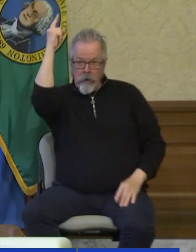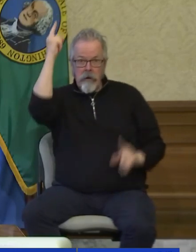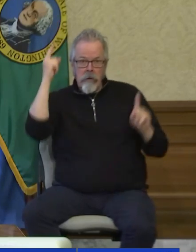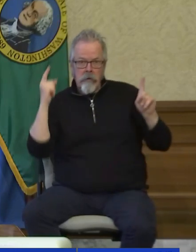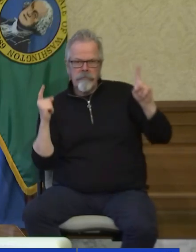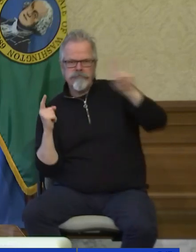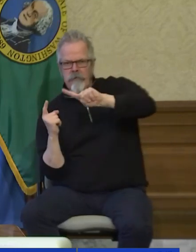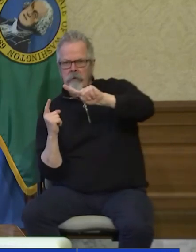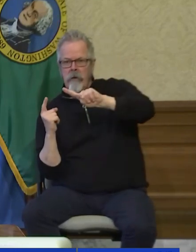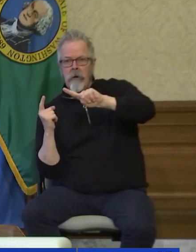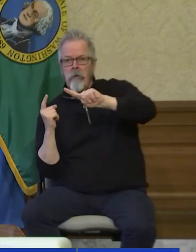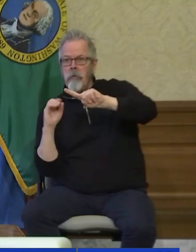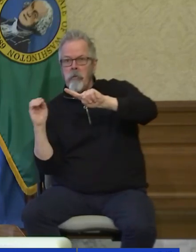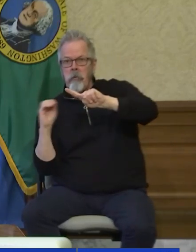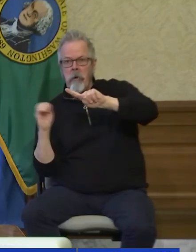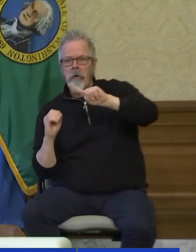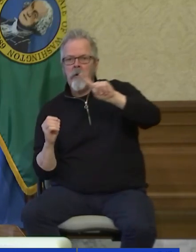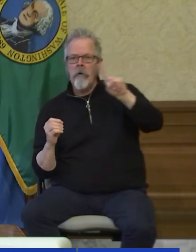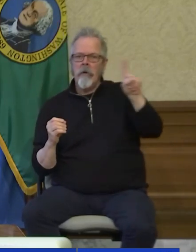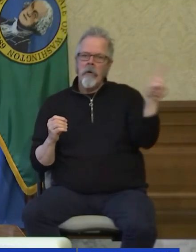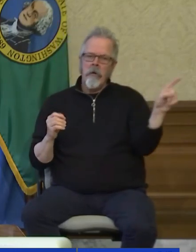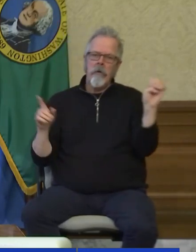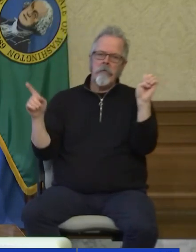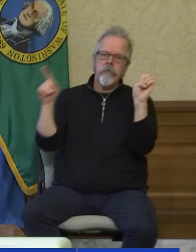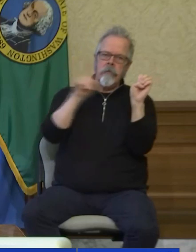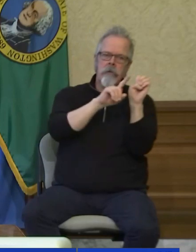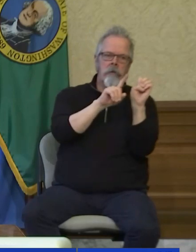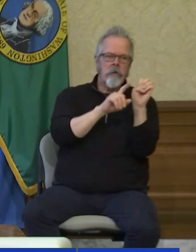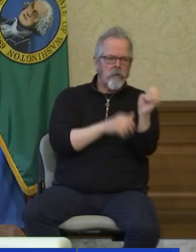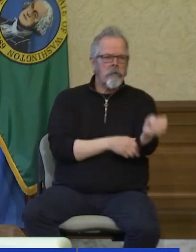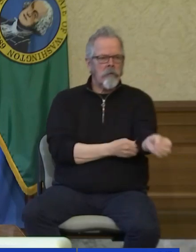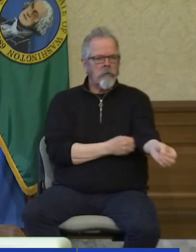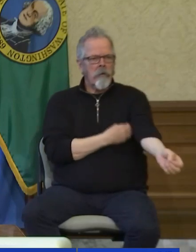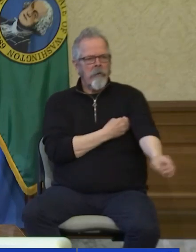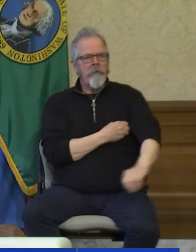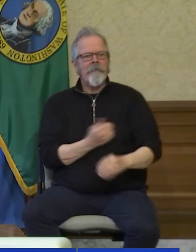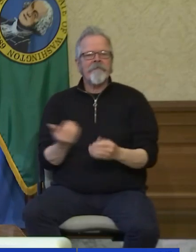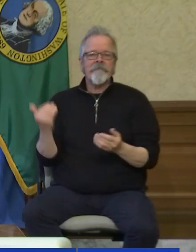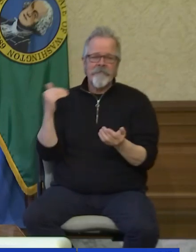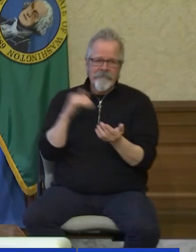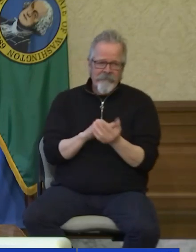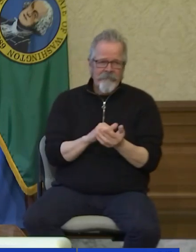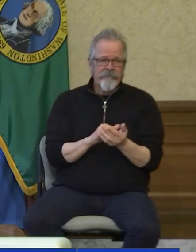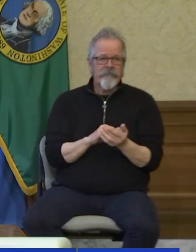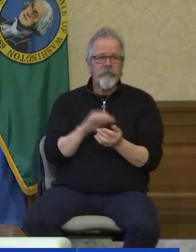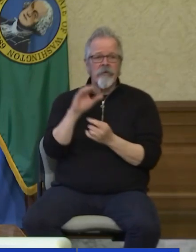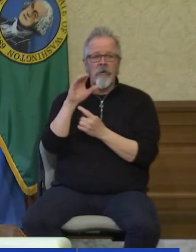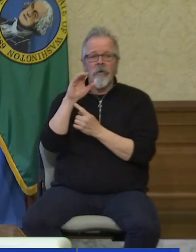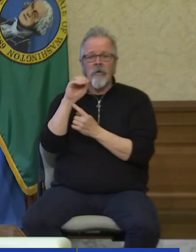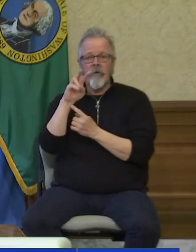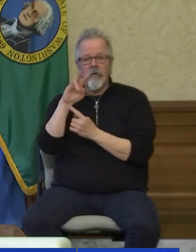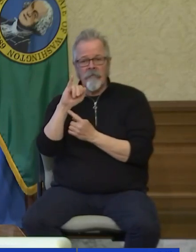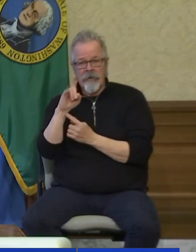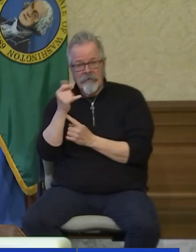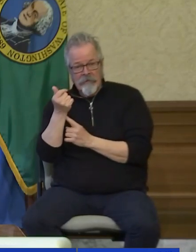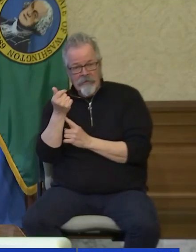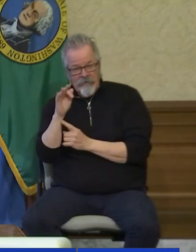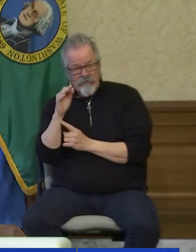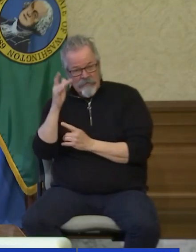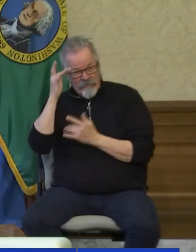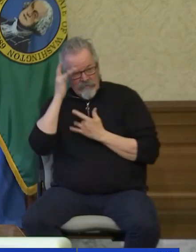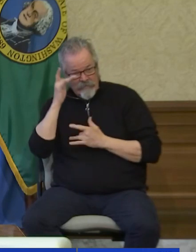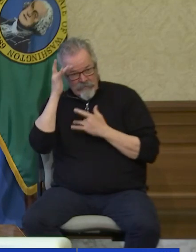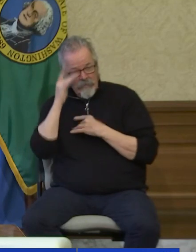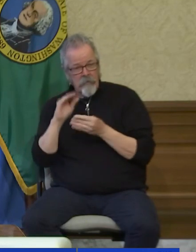disease activities. So we need low and falling disease burdens. We measure that